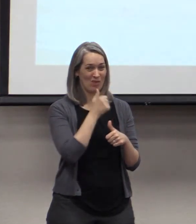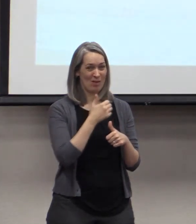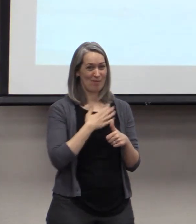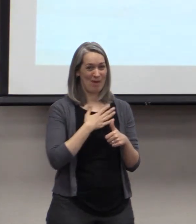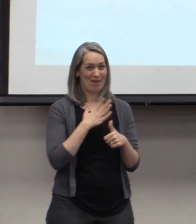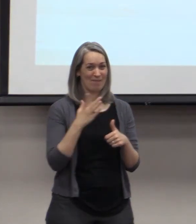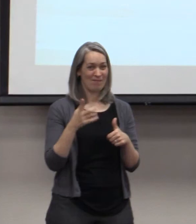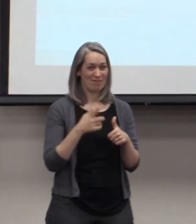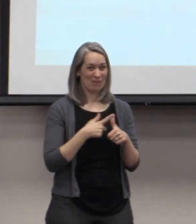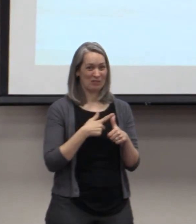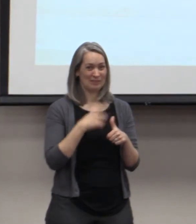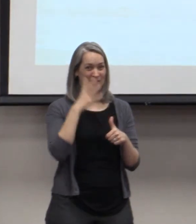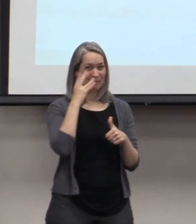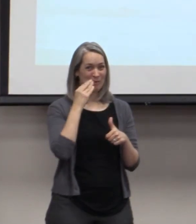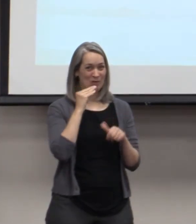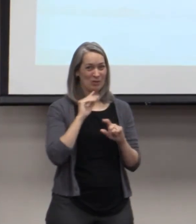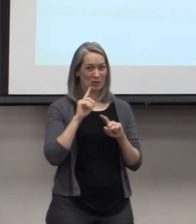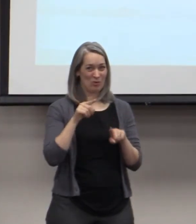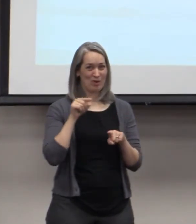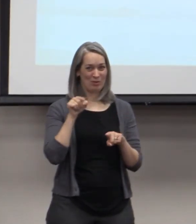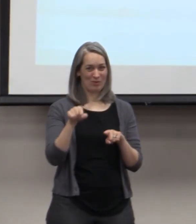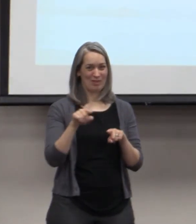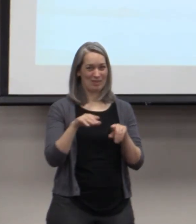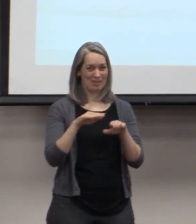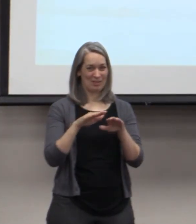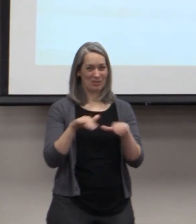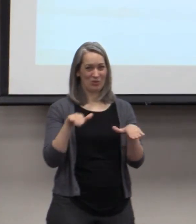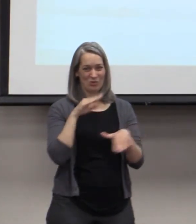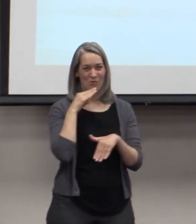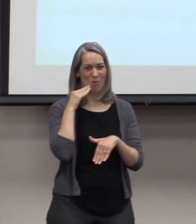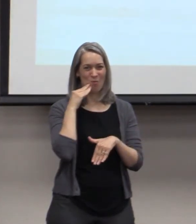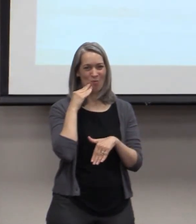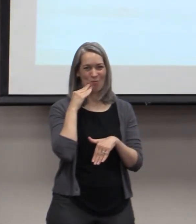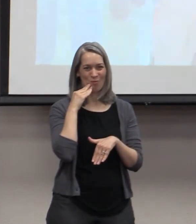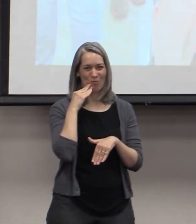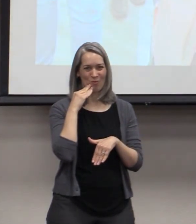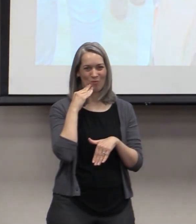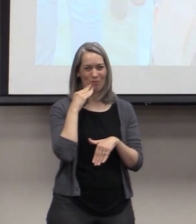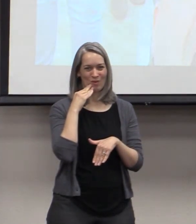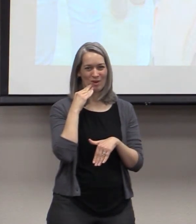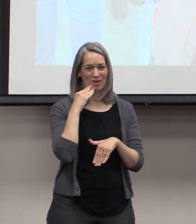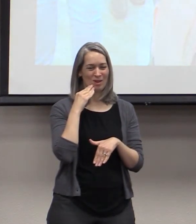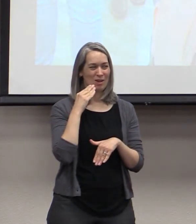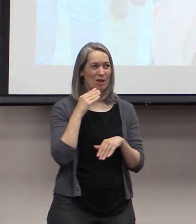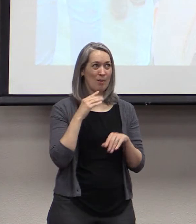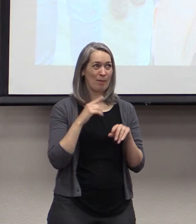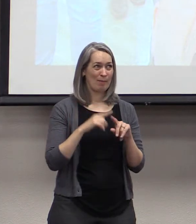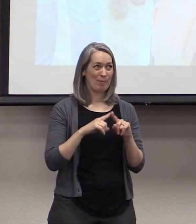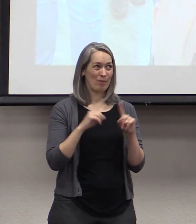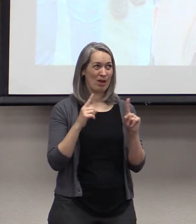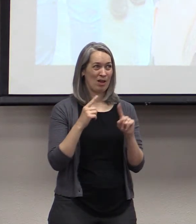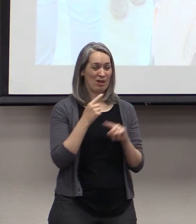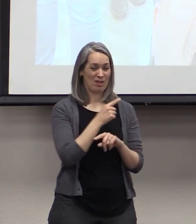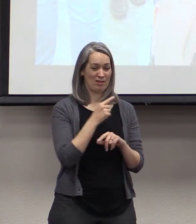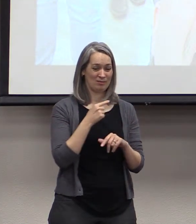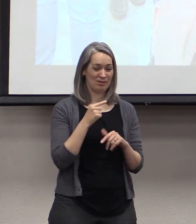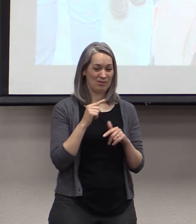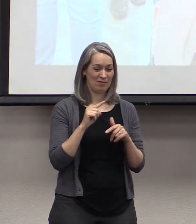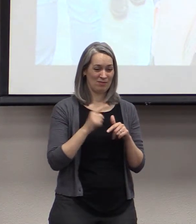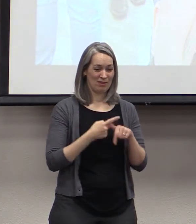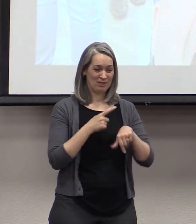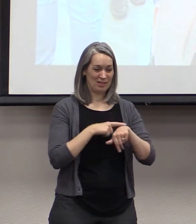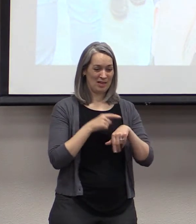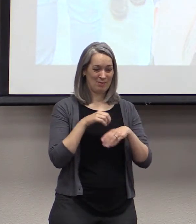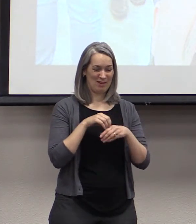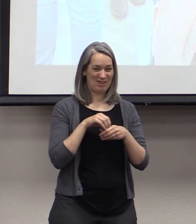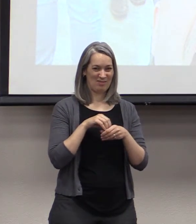first experience at Anahuac or at Casa de la Esperanza. However, this was the first time in about